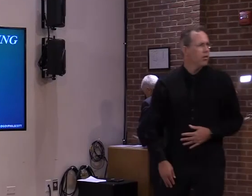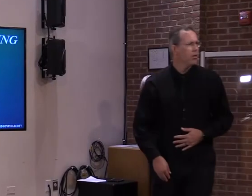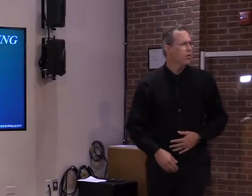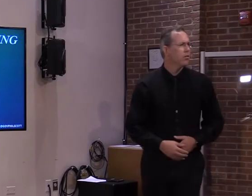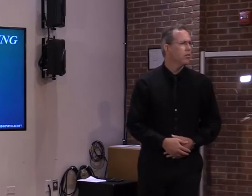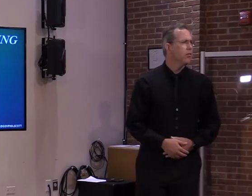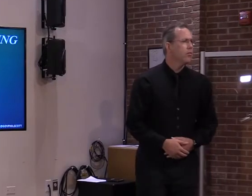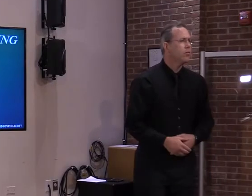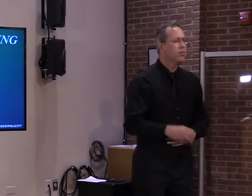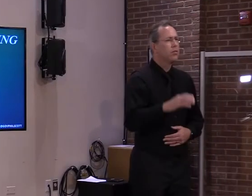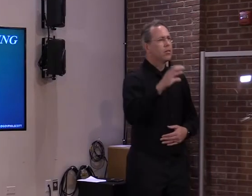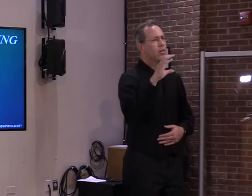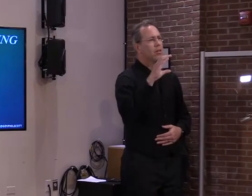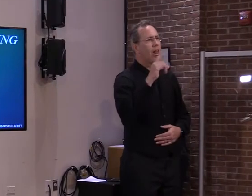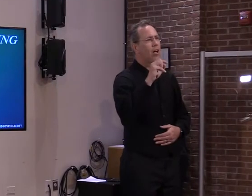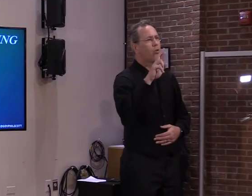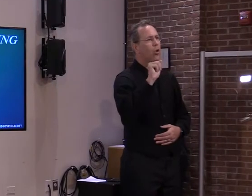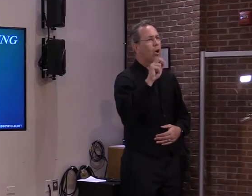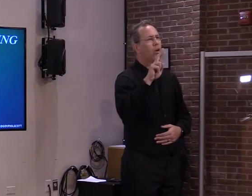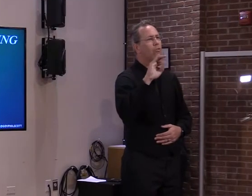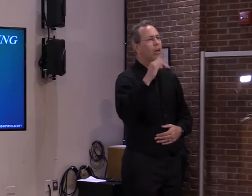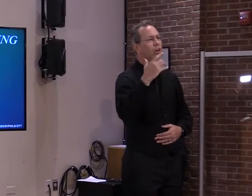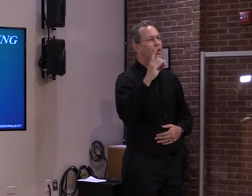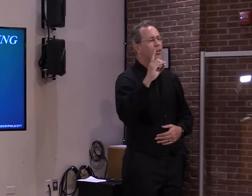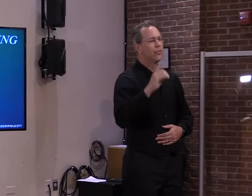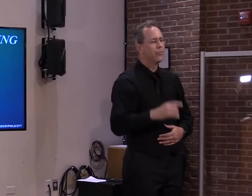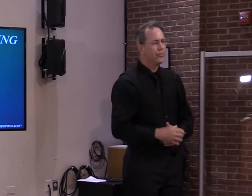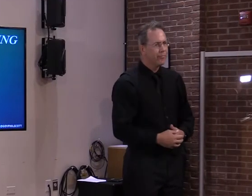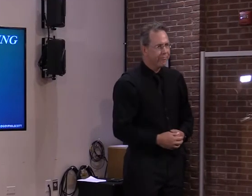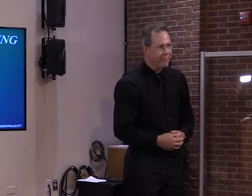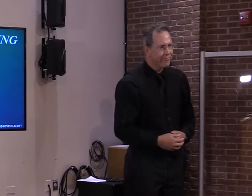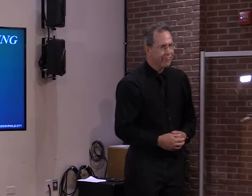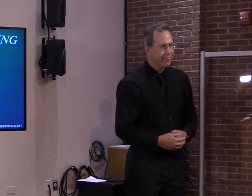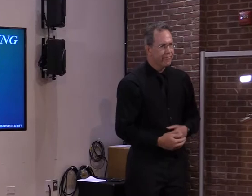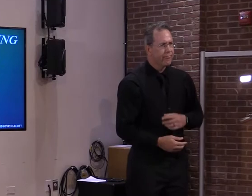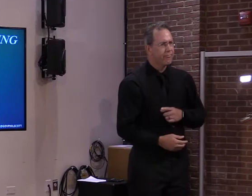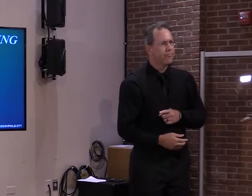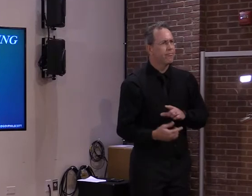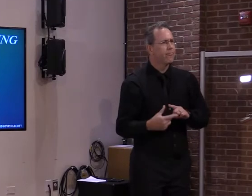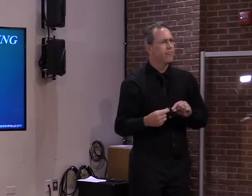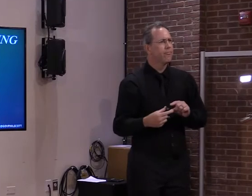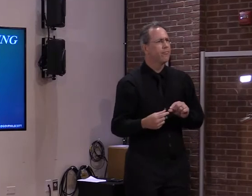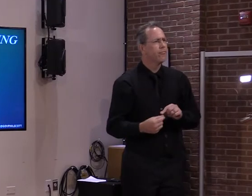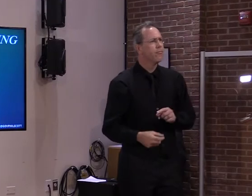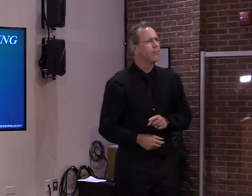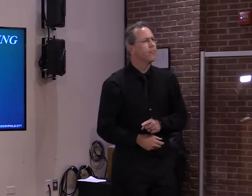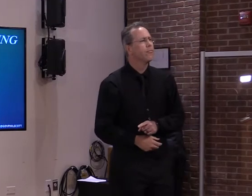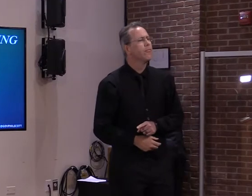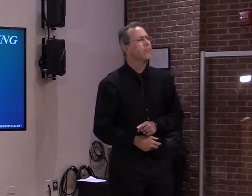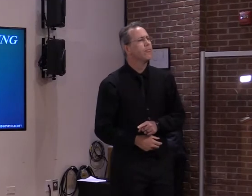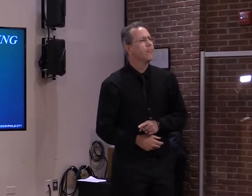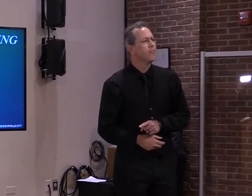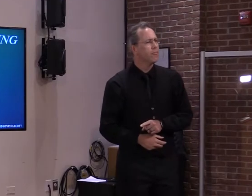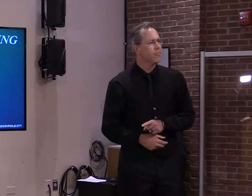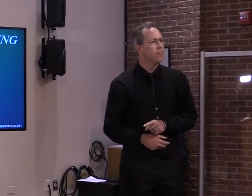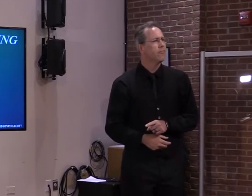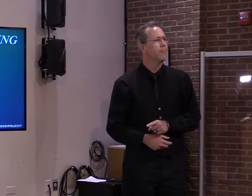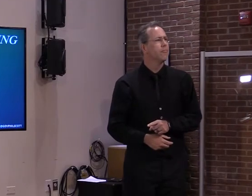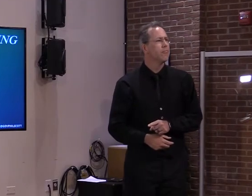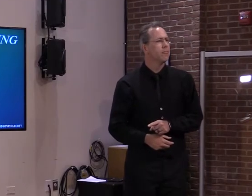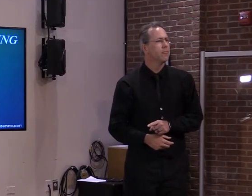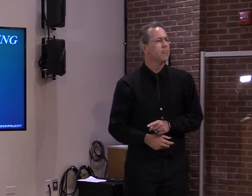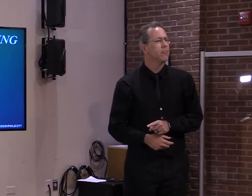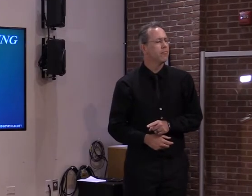Yeah, thanks. Good afternoon. I'll defer my time to someone deeper in the list. Thanks, everyone. Thank you. Thank you,